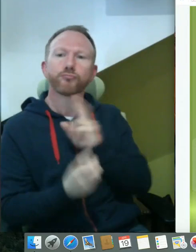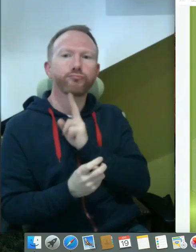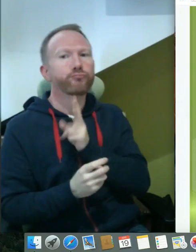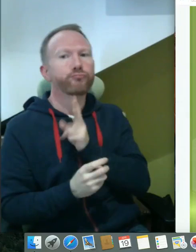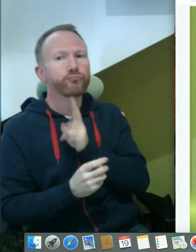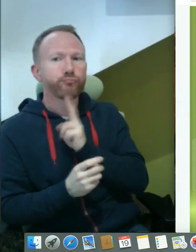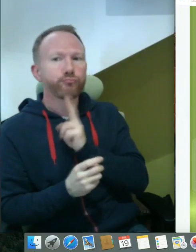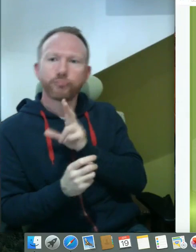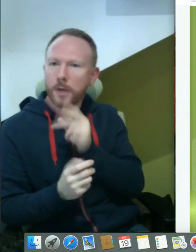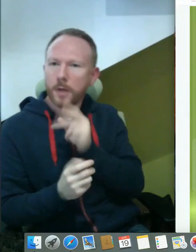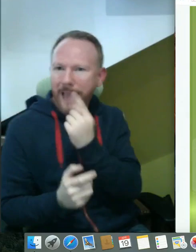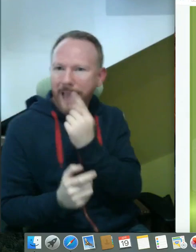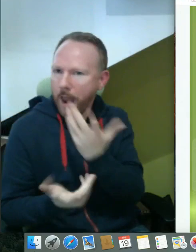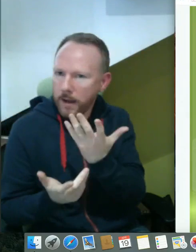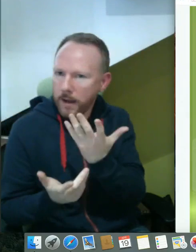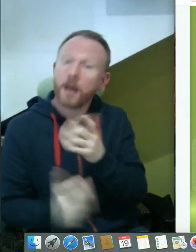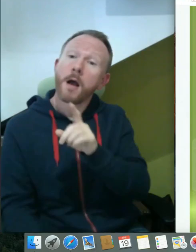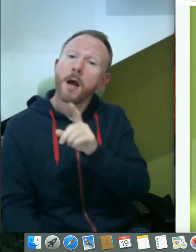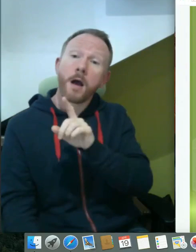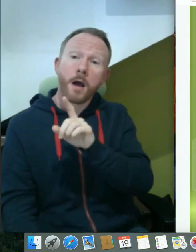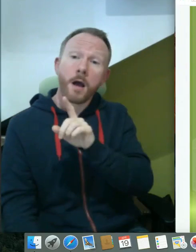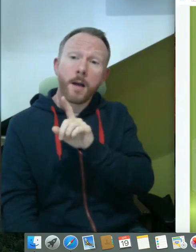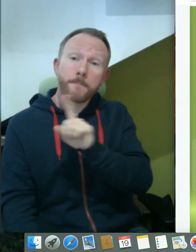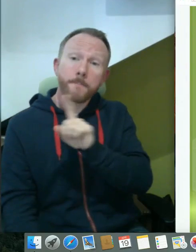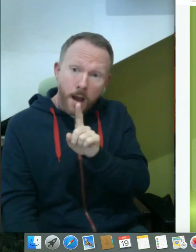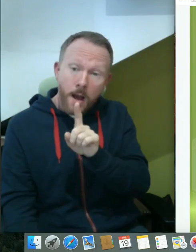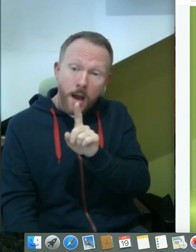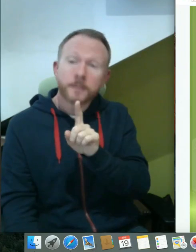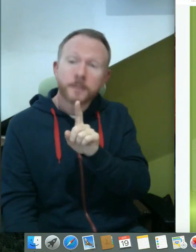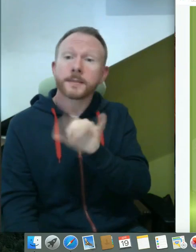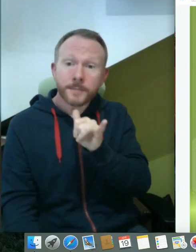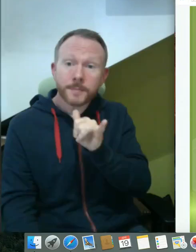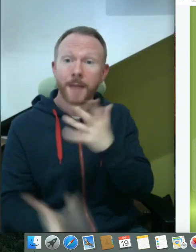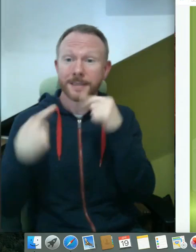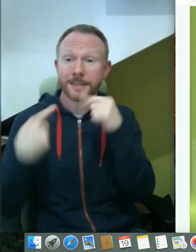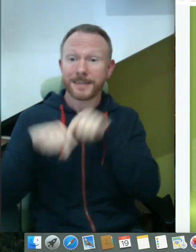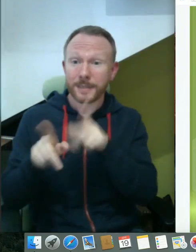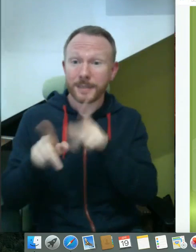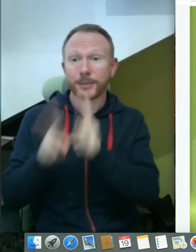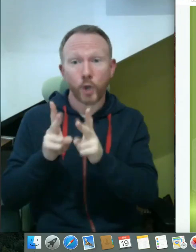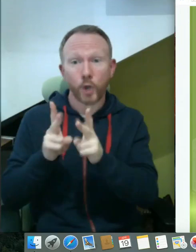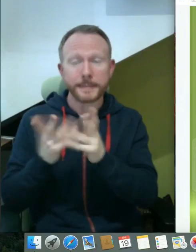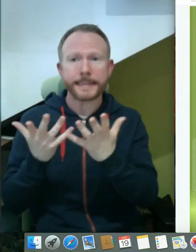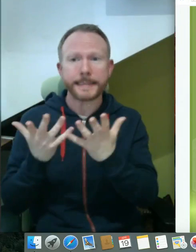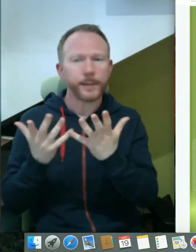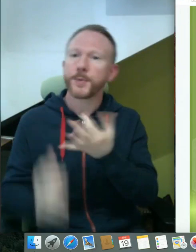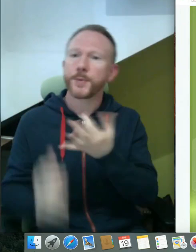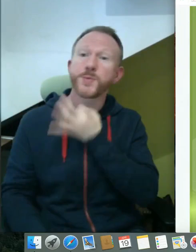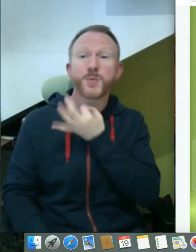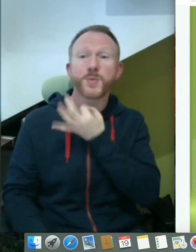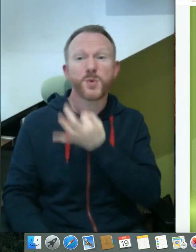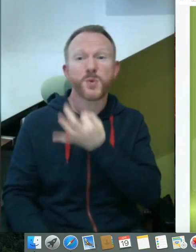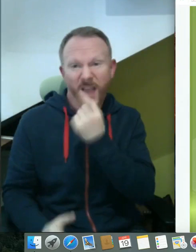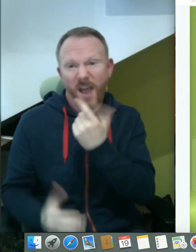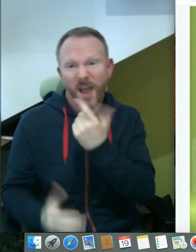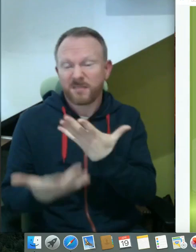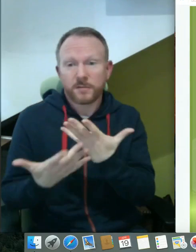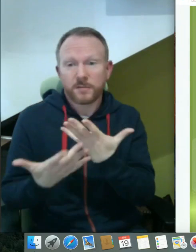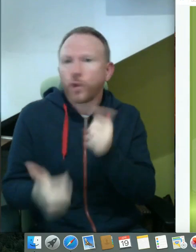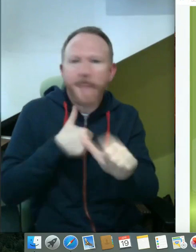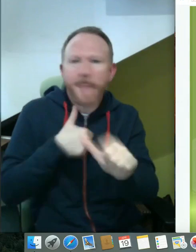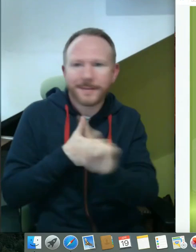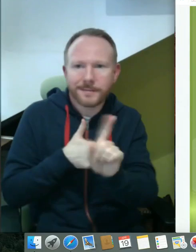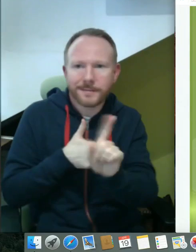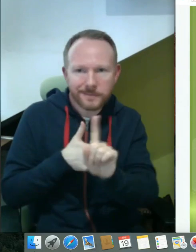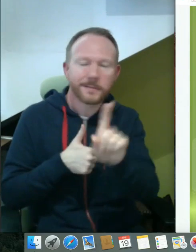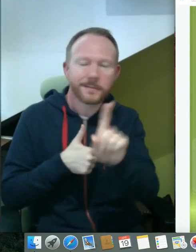are circumstances where SIM may not be the best approach, and it's important to bear those circumstances in